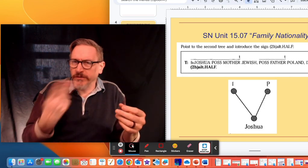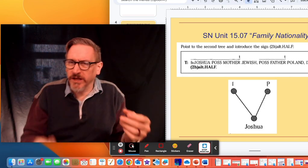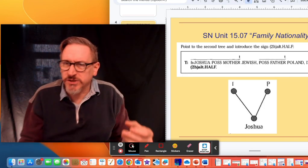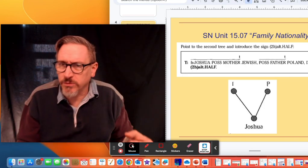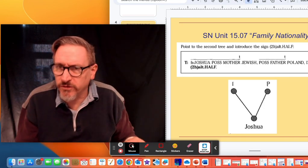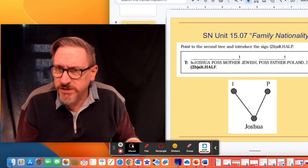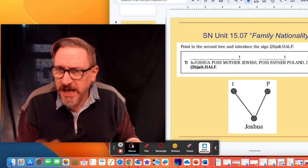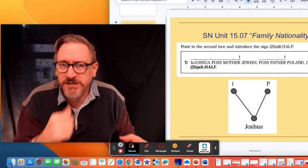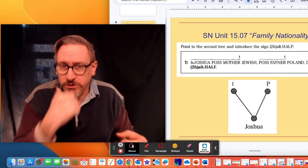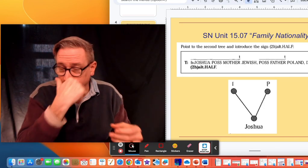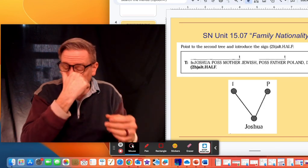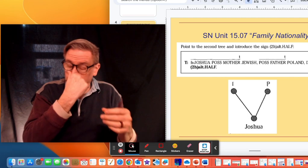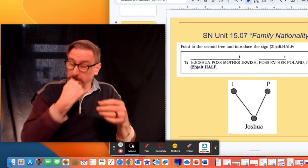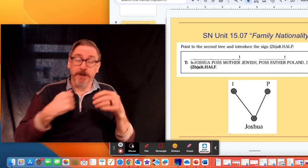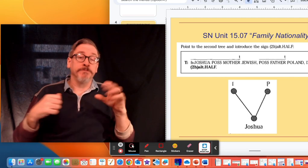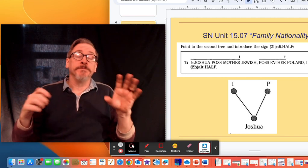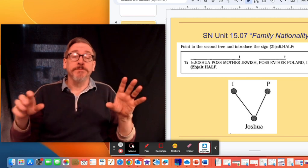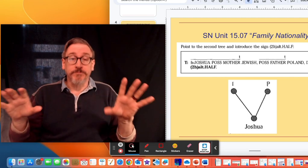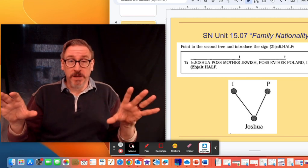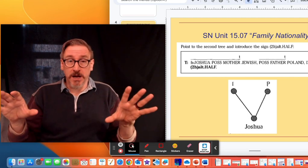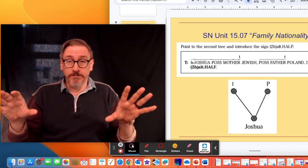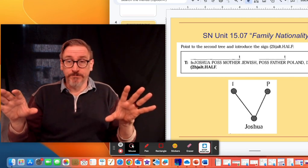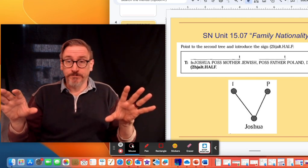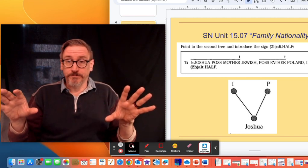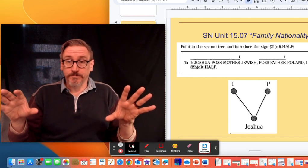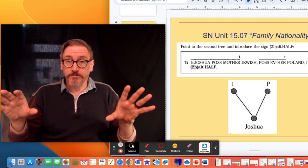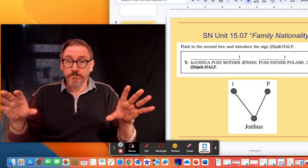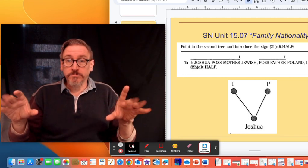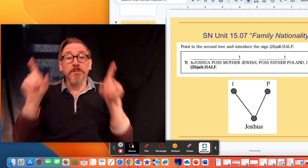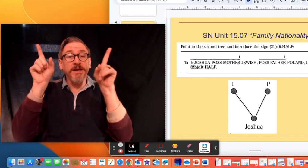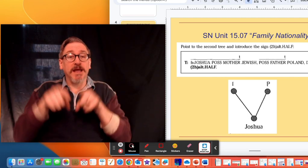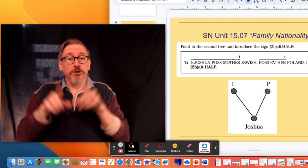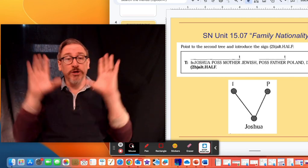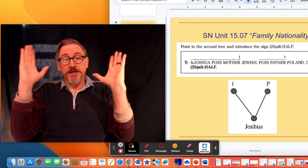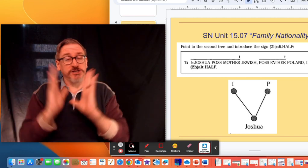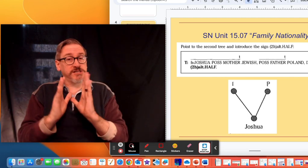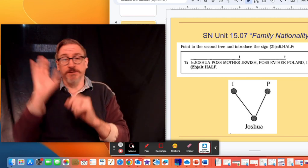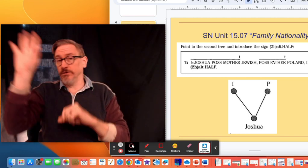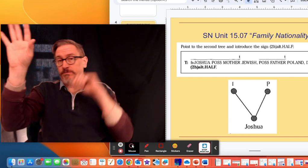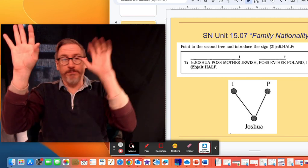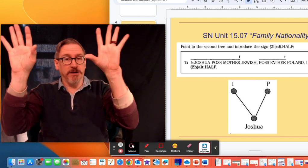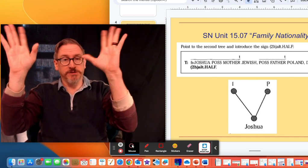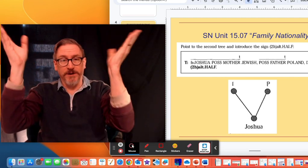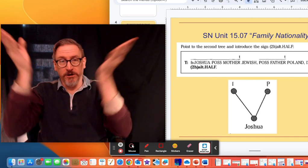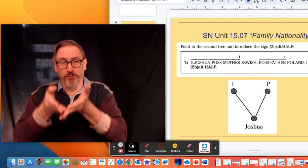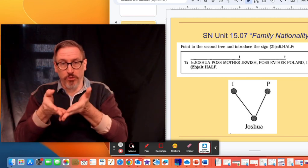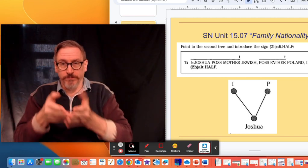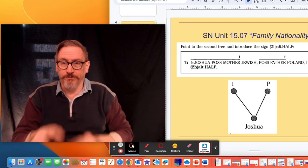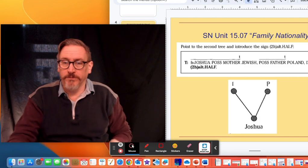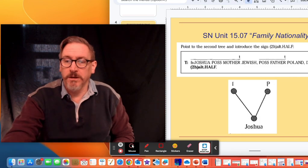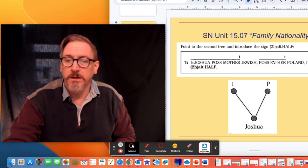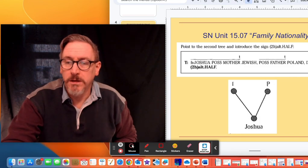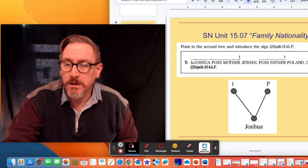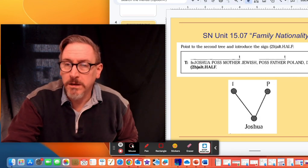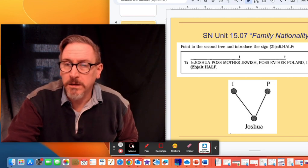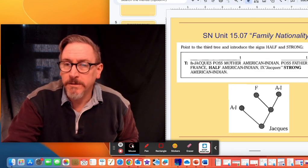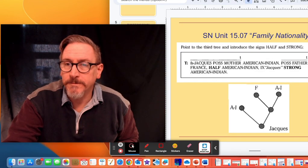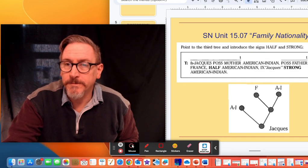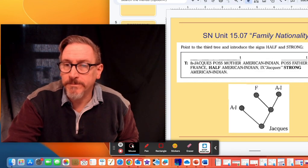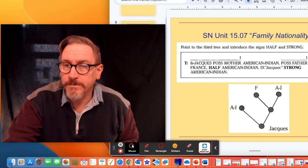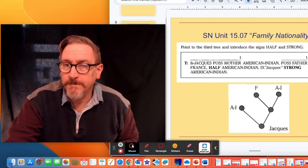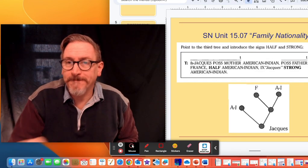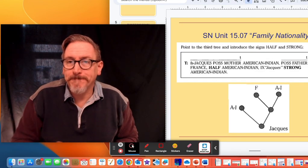or I think it's reverse. Yeah, it's the reverse. Okay. Um, but again, we're looking at just a simple parent, parent.